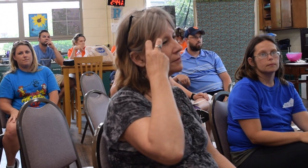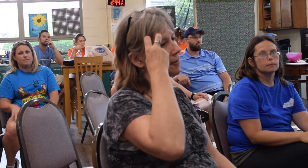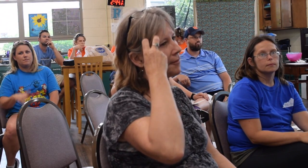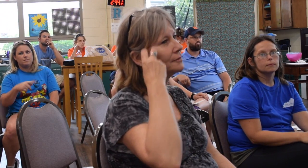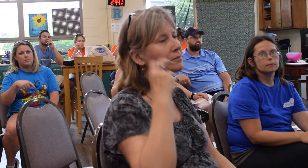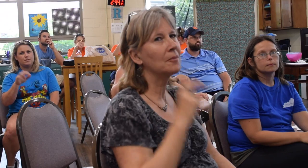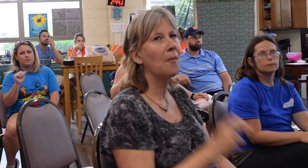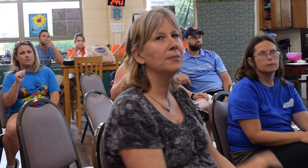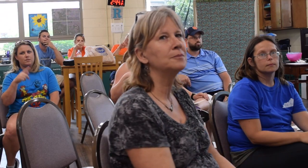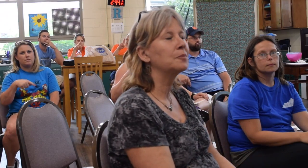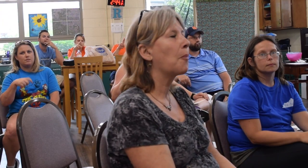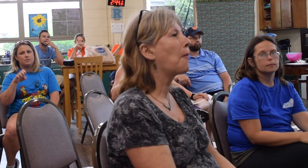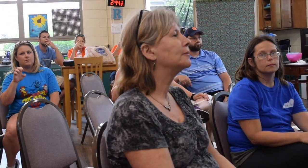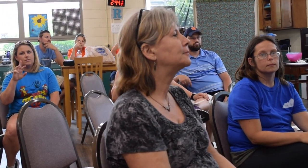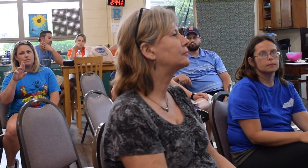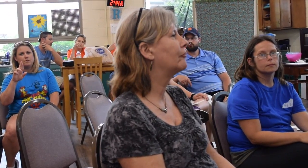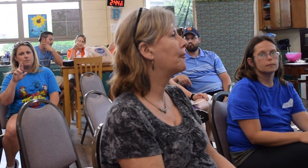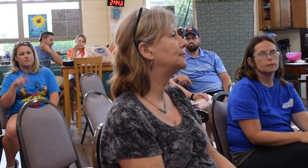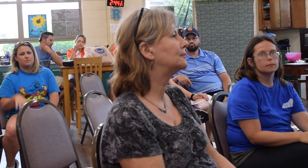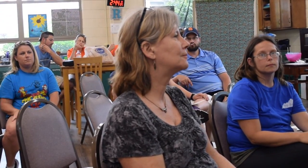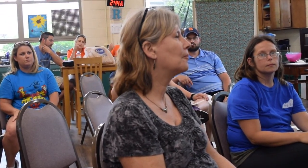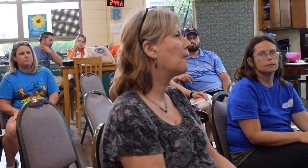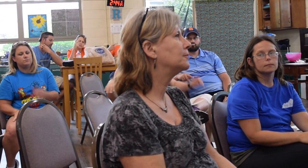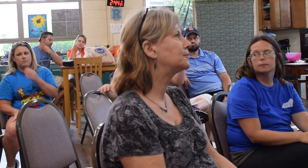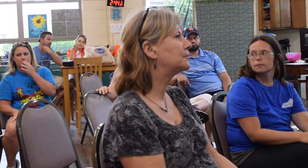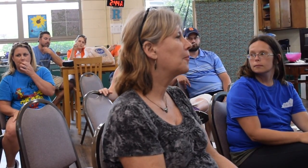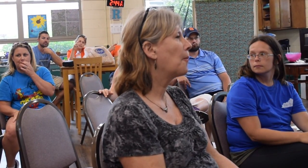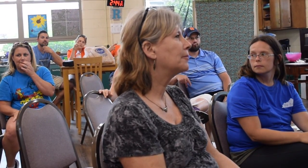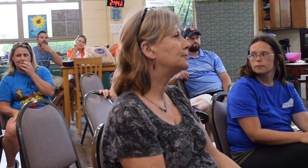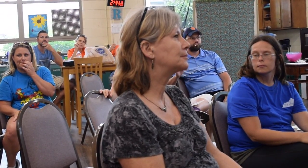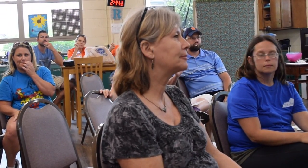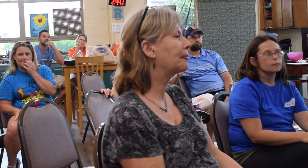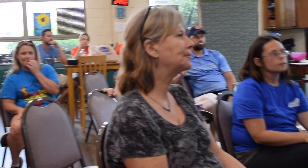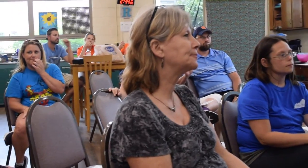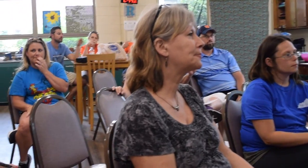What questions do you have? The double E, do you,